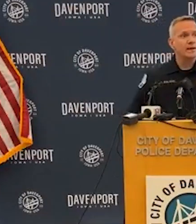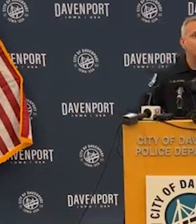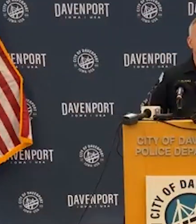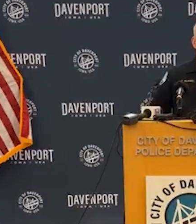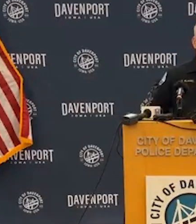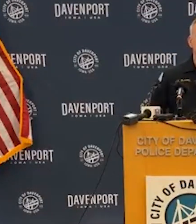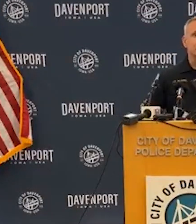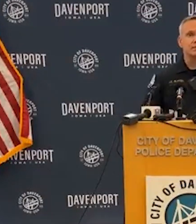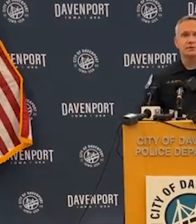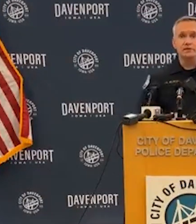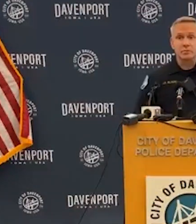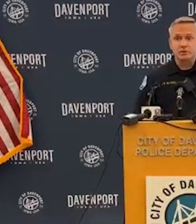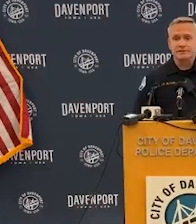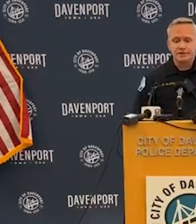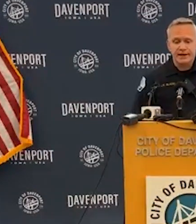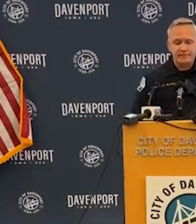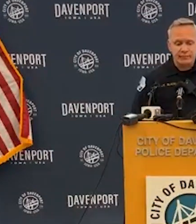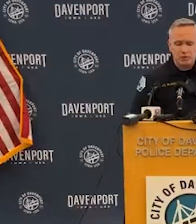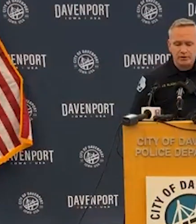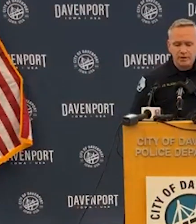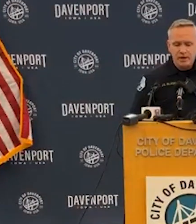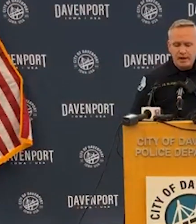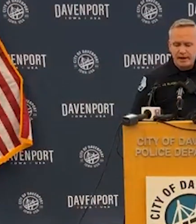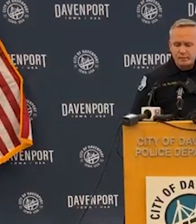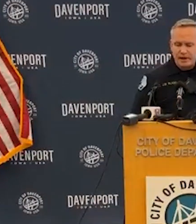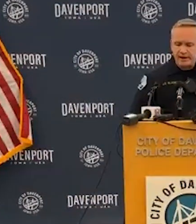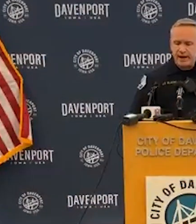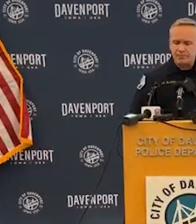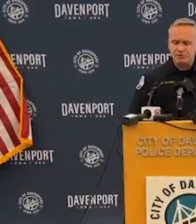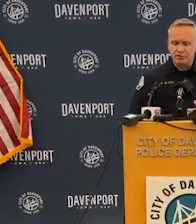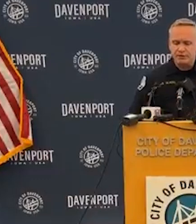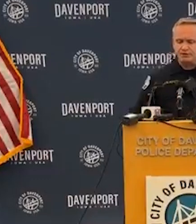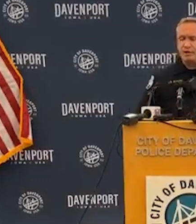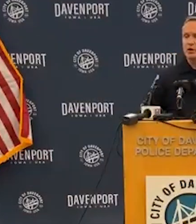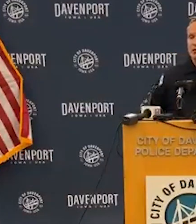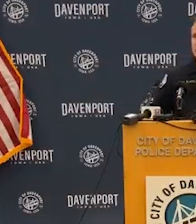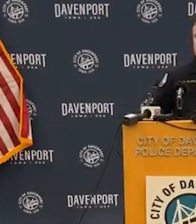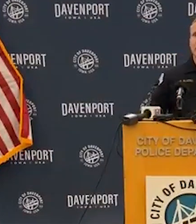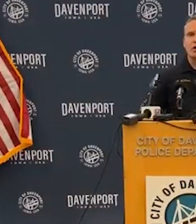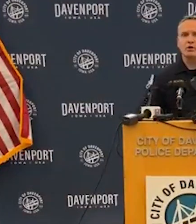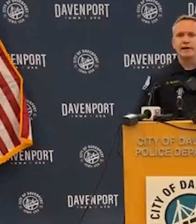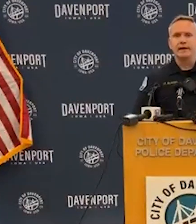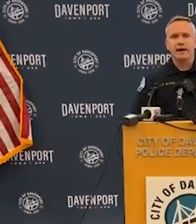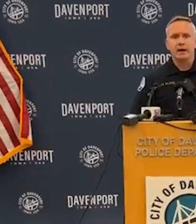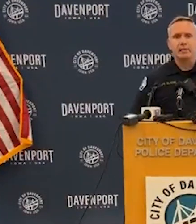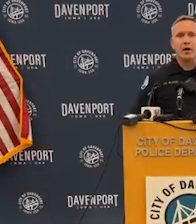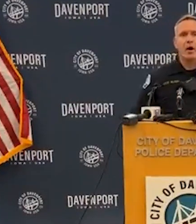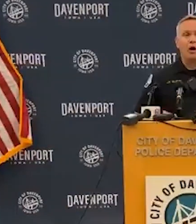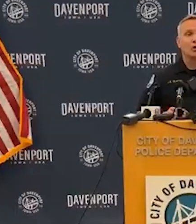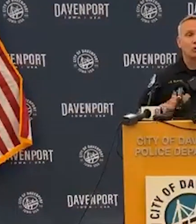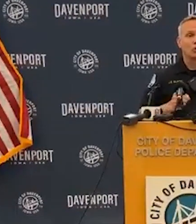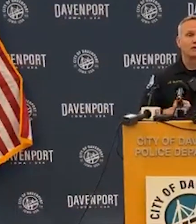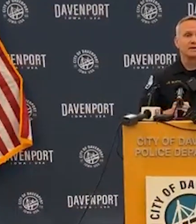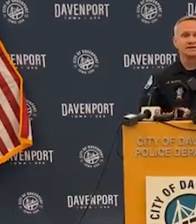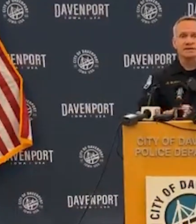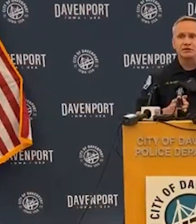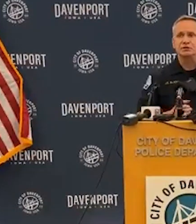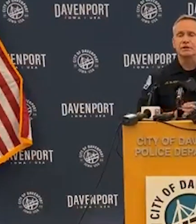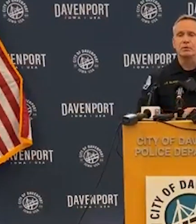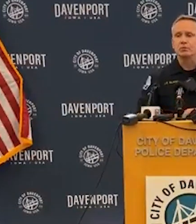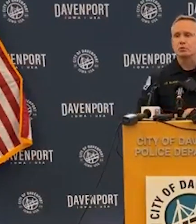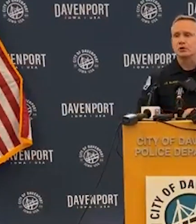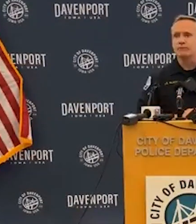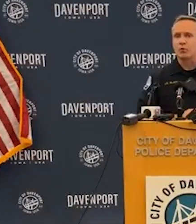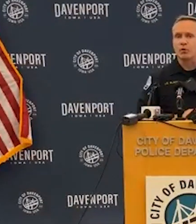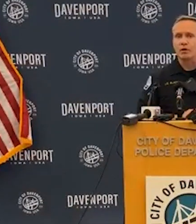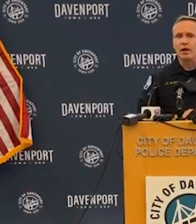know me, I'm Jeff Bladel. I'm the Chief of Police here in Davenport, and we had an opportunity to speak earlier regarding our role in this initially